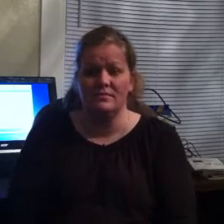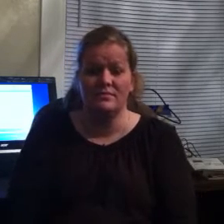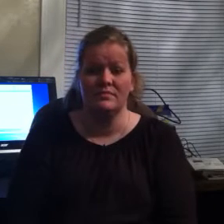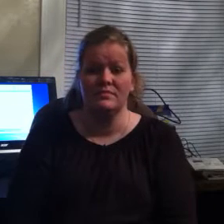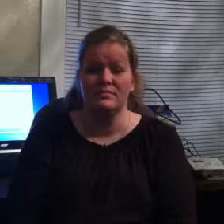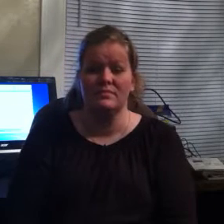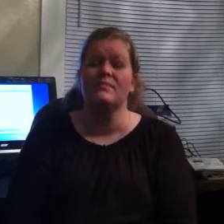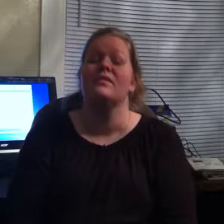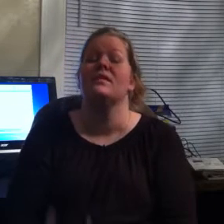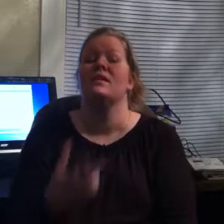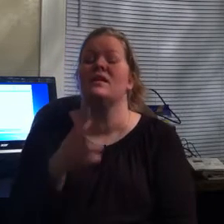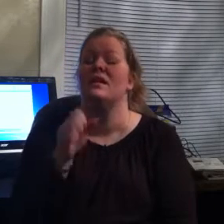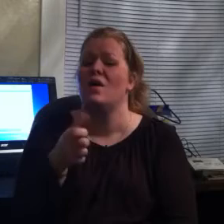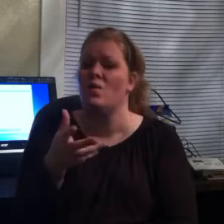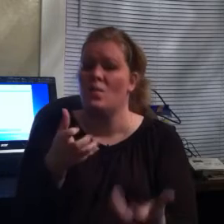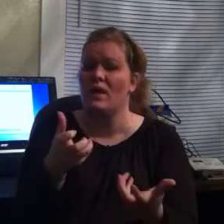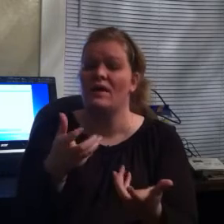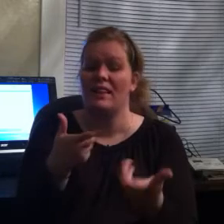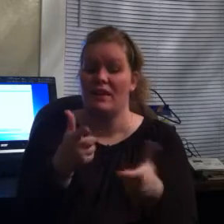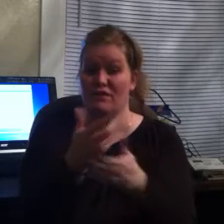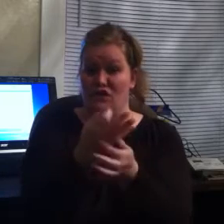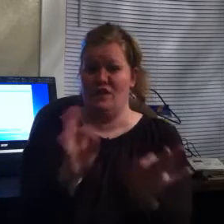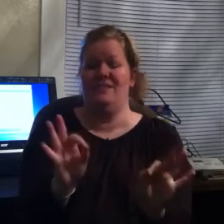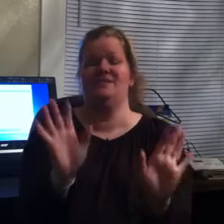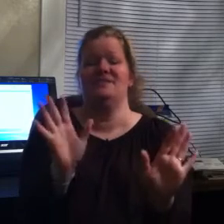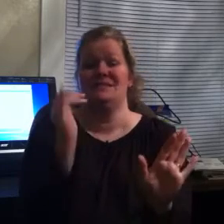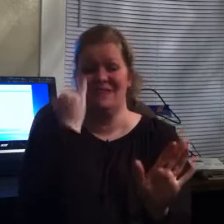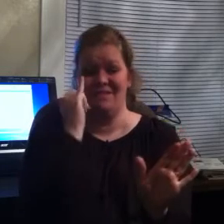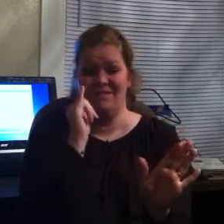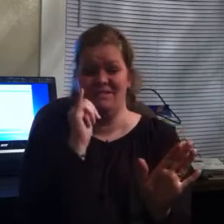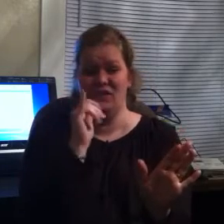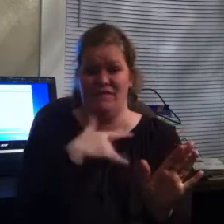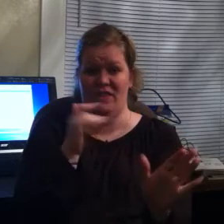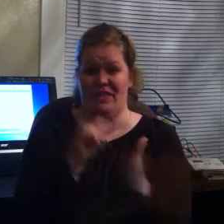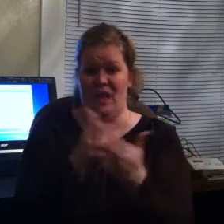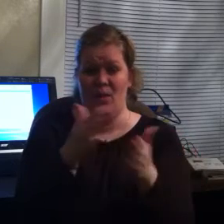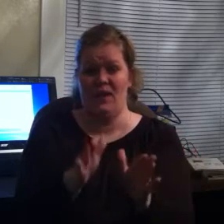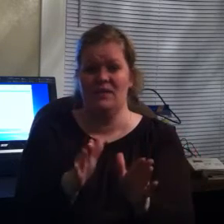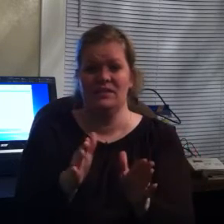And can I just set you free if that's you? Nobody's looking forward to you being here.